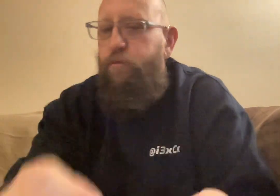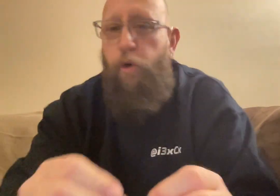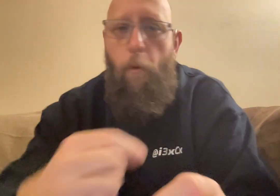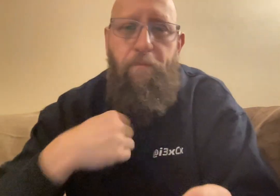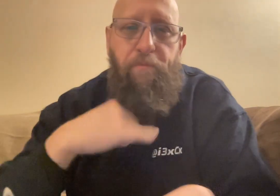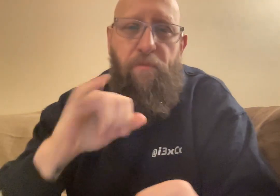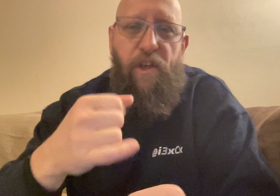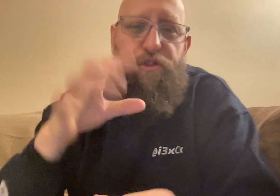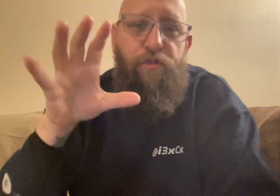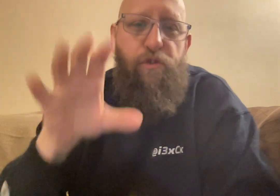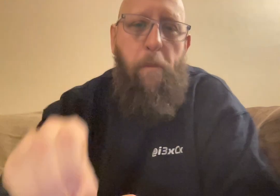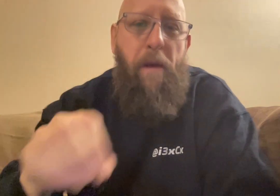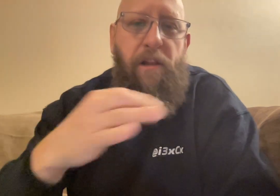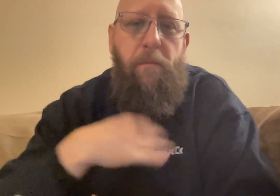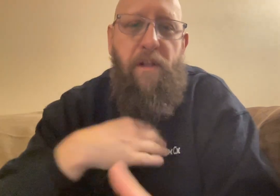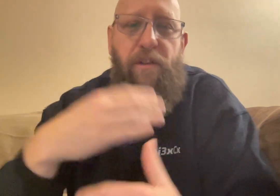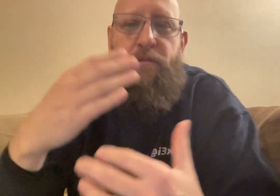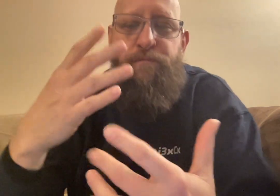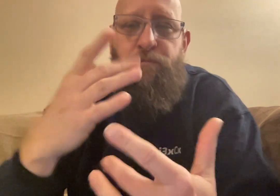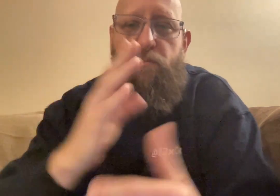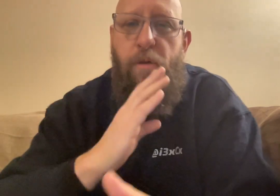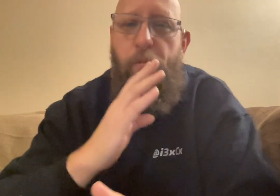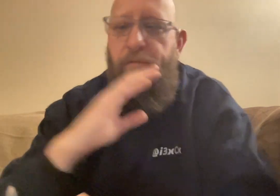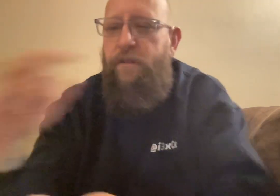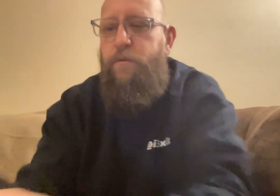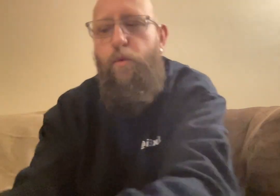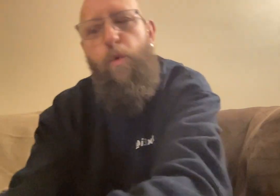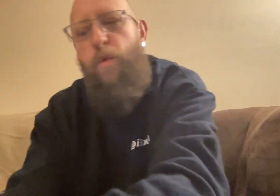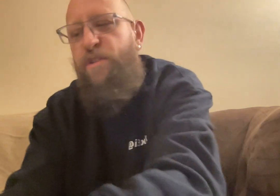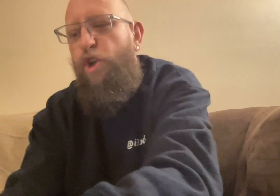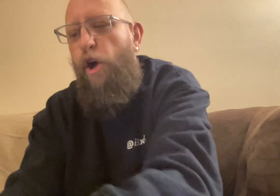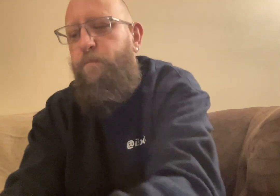So, I just took a bite of my breakfast. Whew, good.